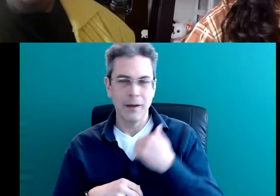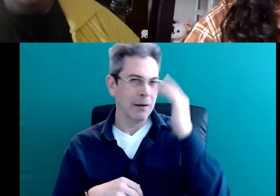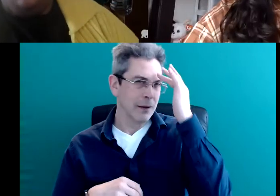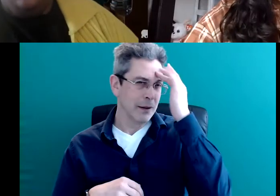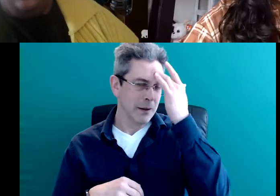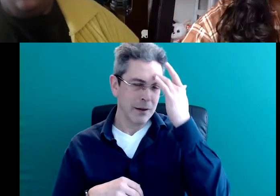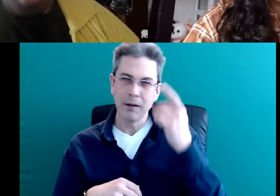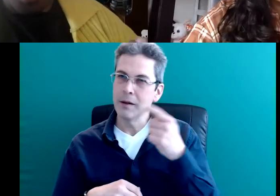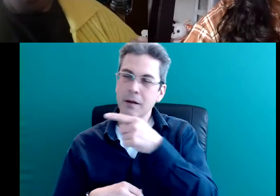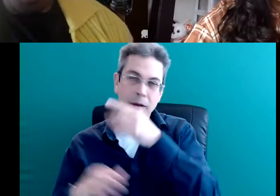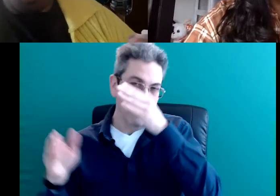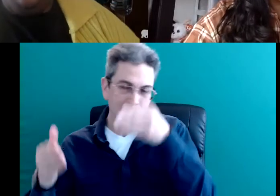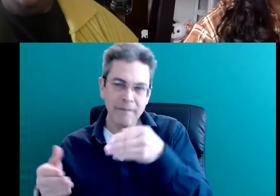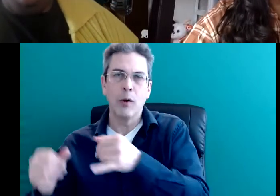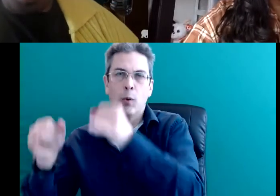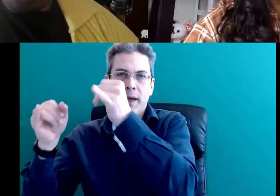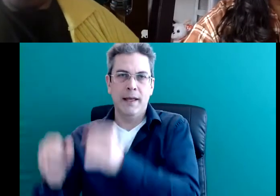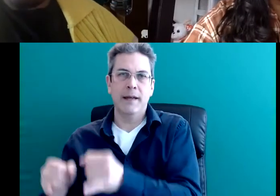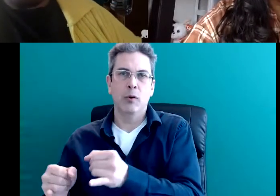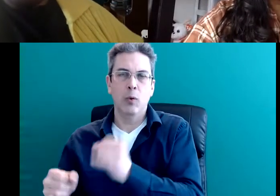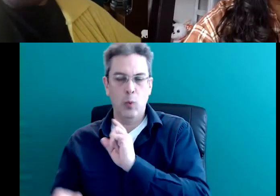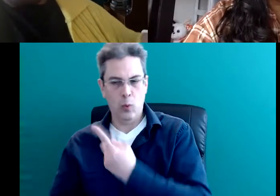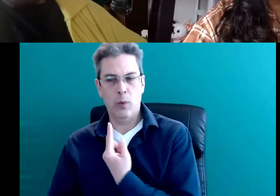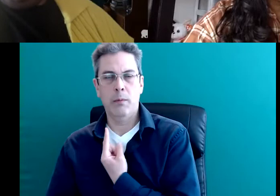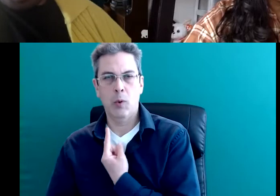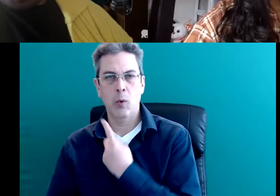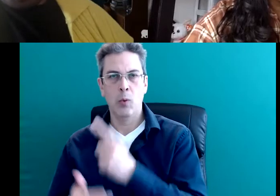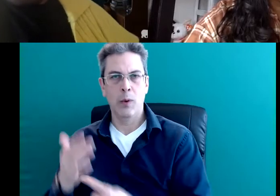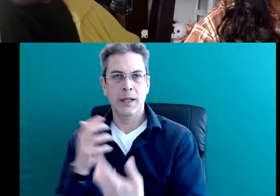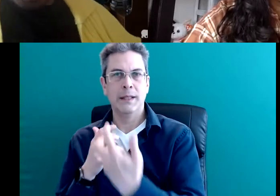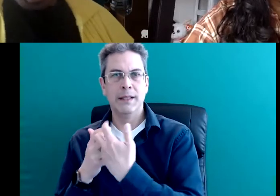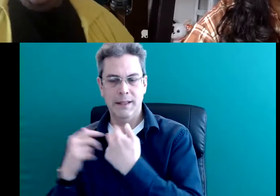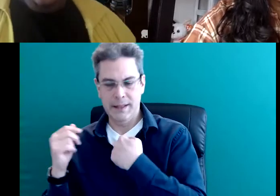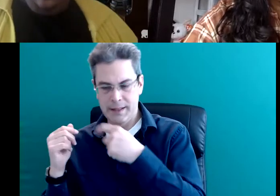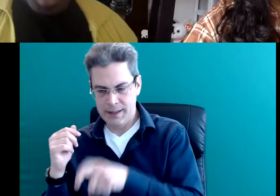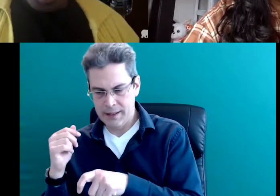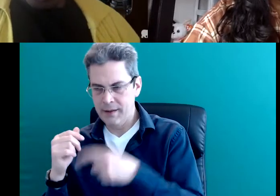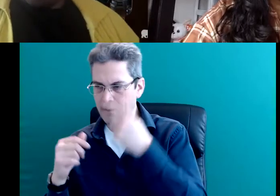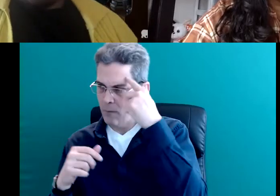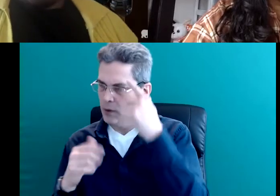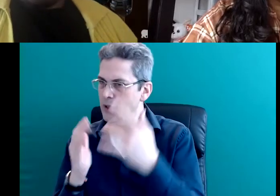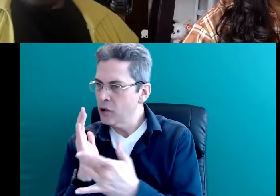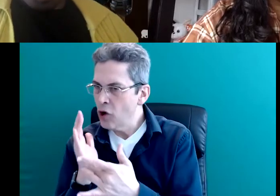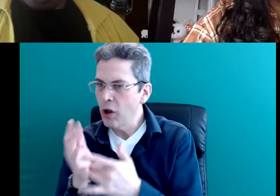from an individualistic point of view when it comes to disability and accessibility and technology,